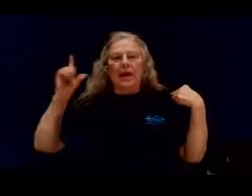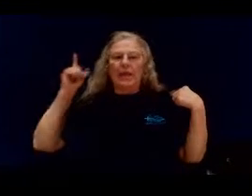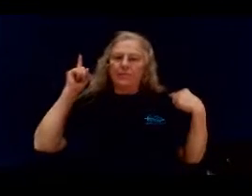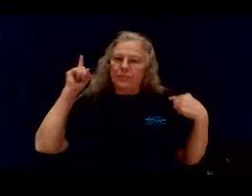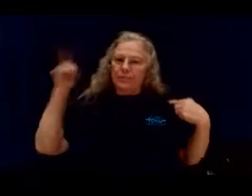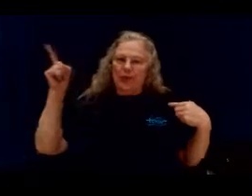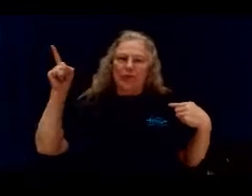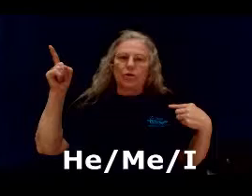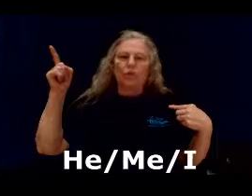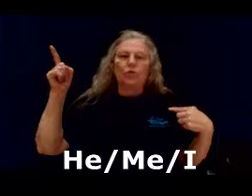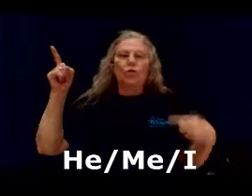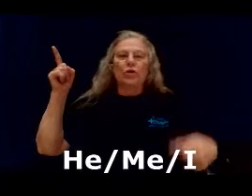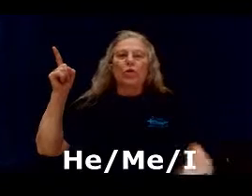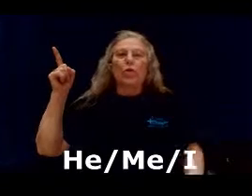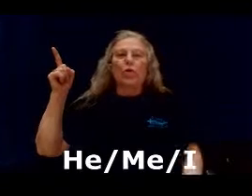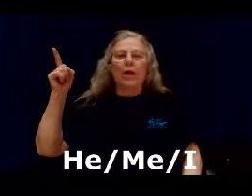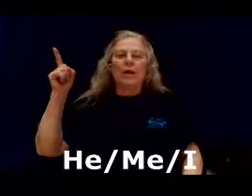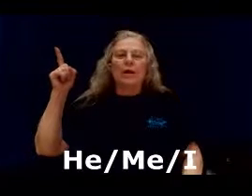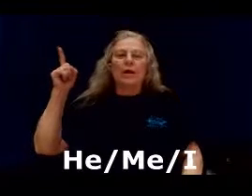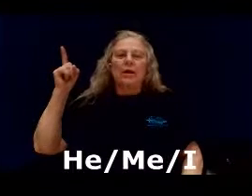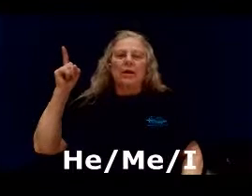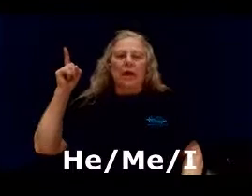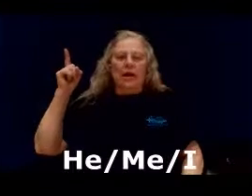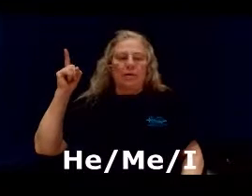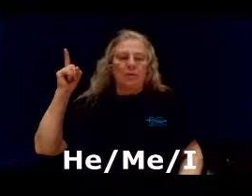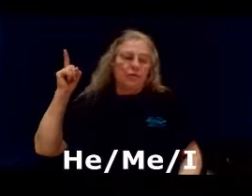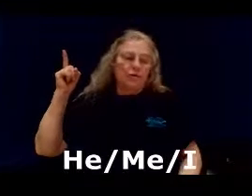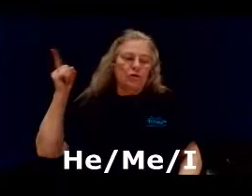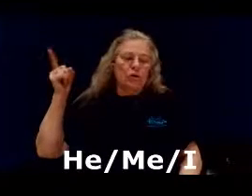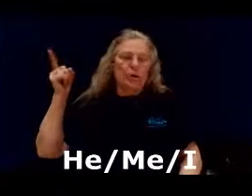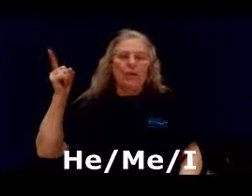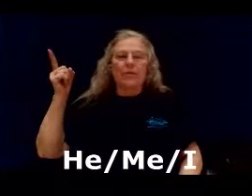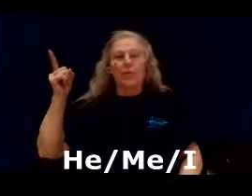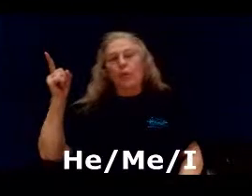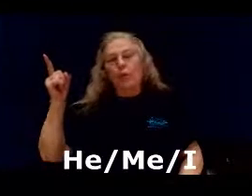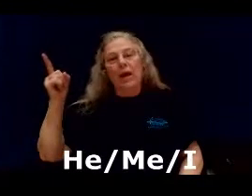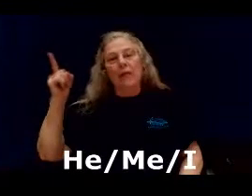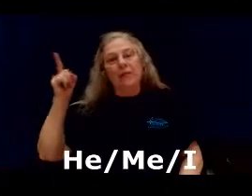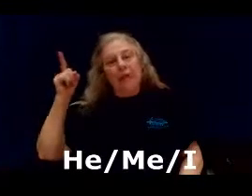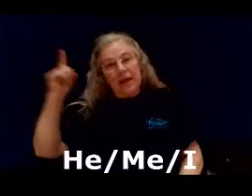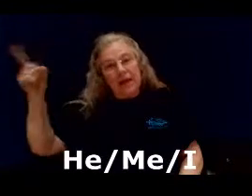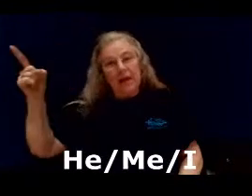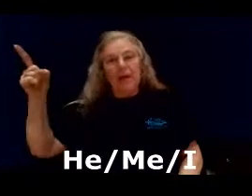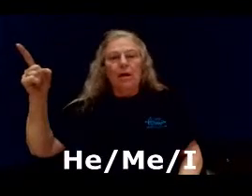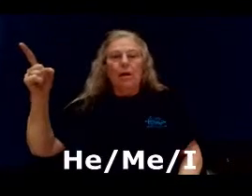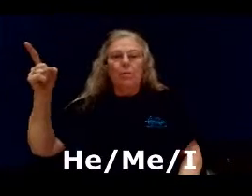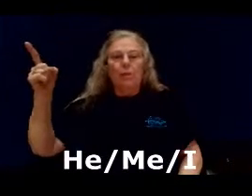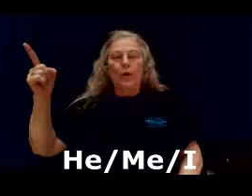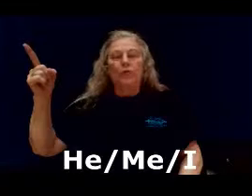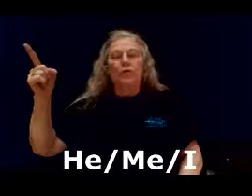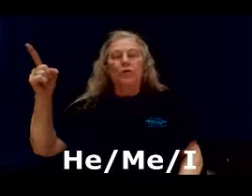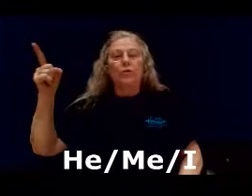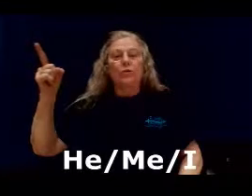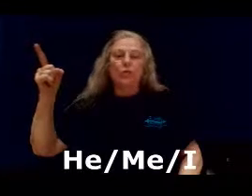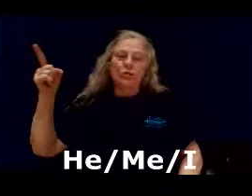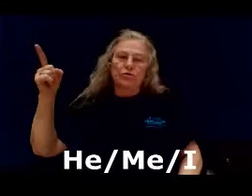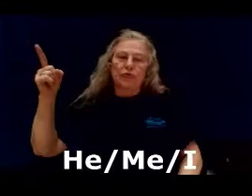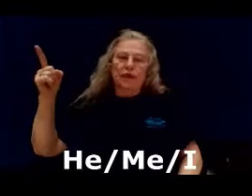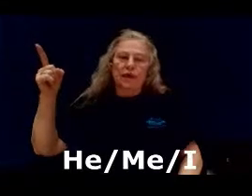He, and you're just going to point, when you're talking about the pronouns, he, point to the person you're talking